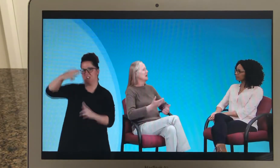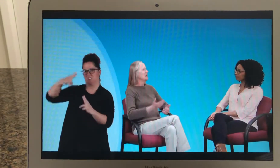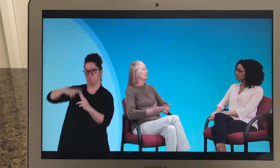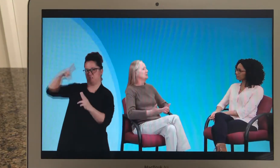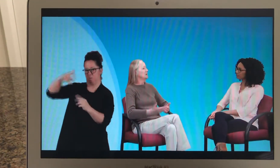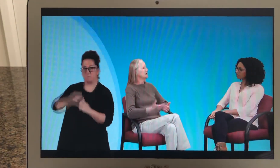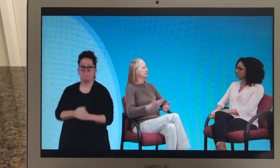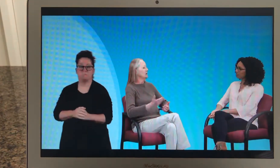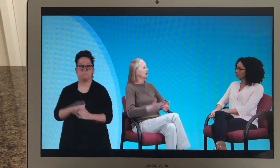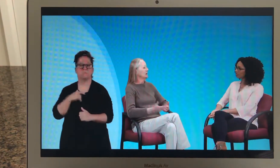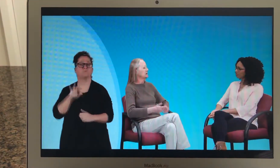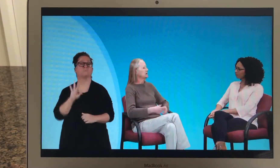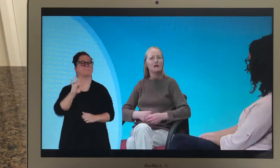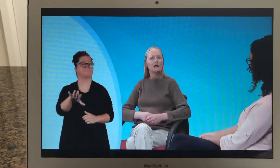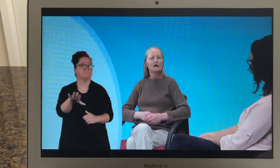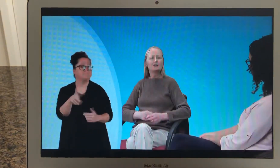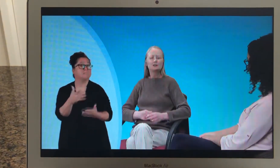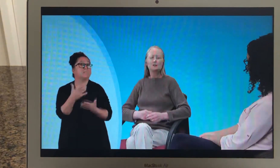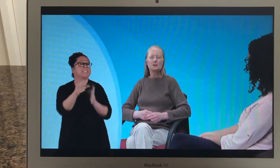5.